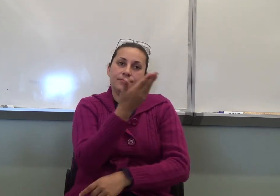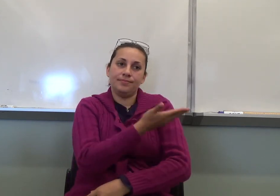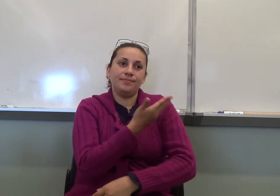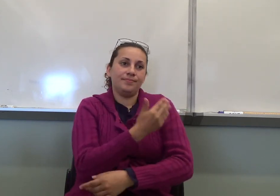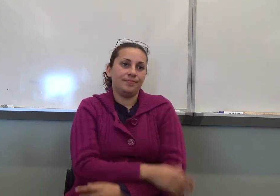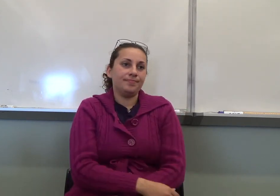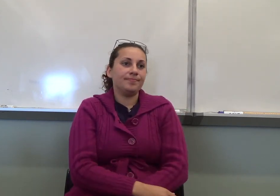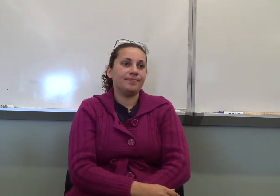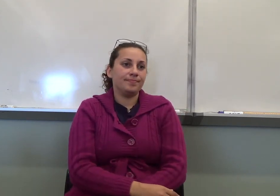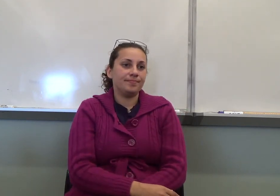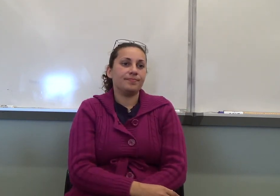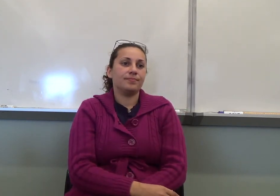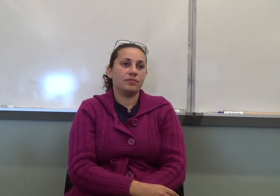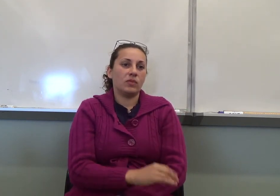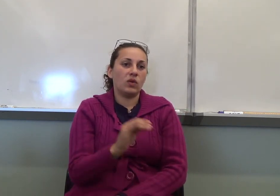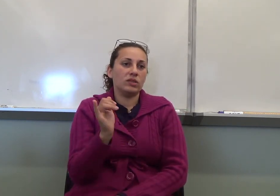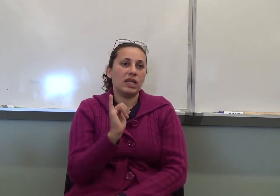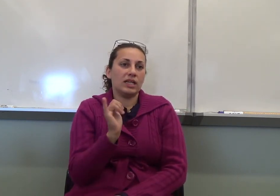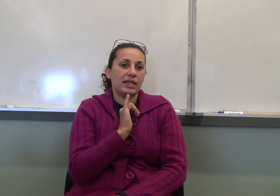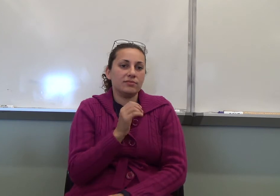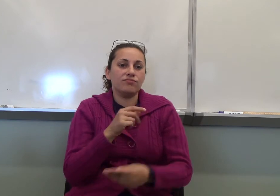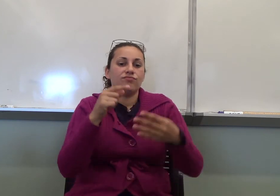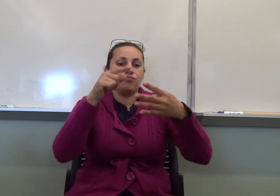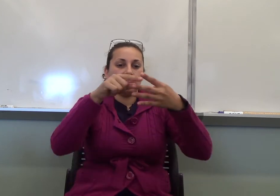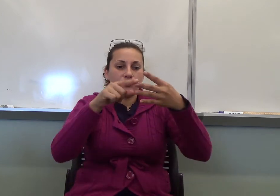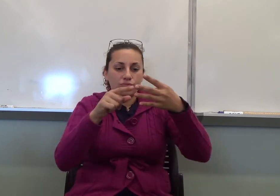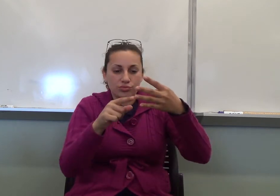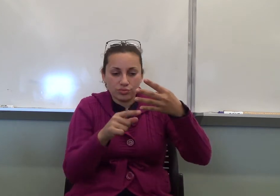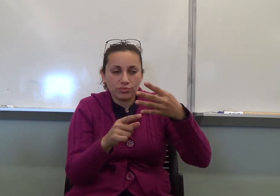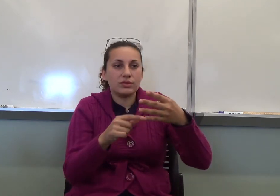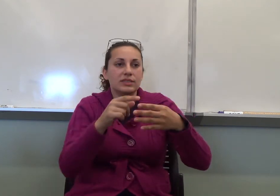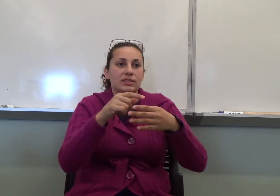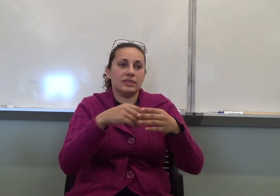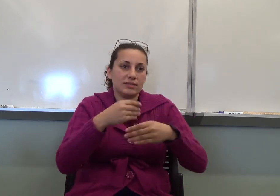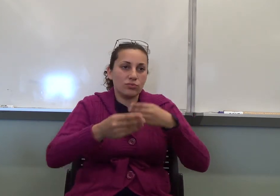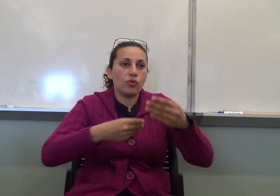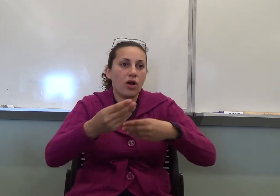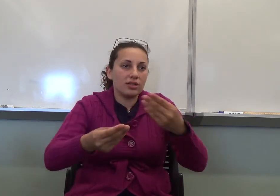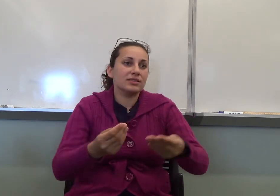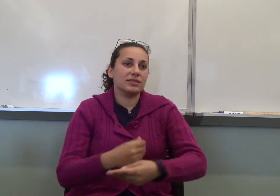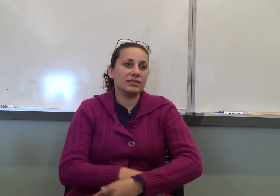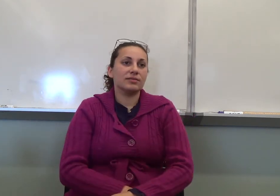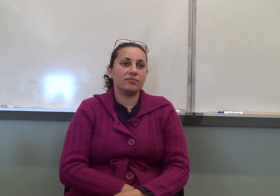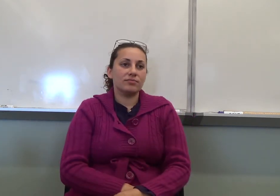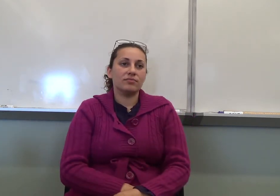there's sort of a step-by-step kind of process, and you have to do the steps in the right order and get them right.